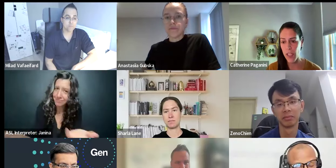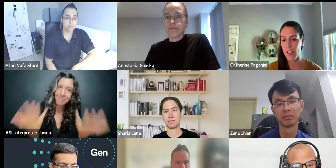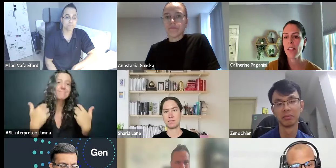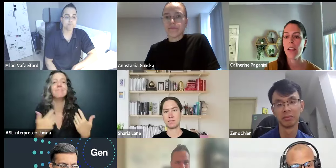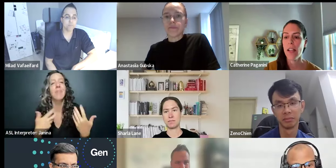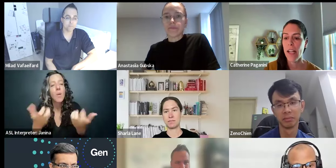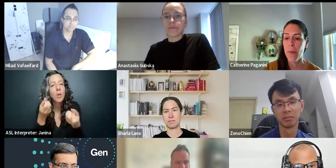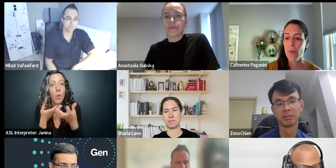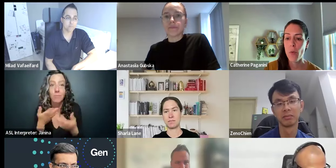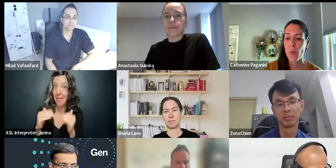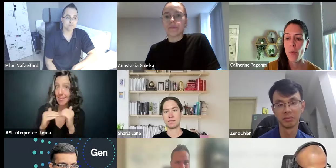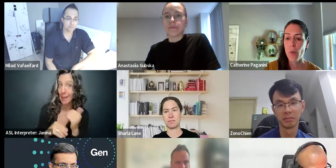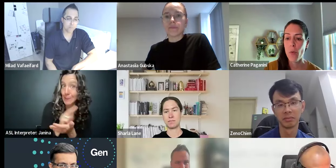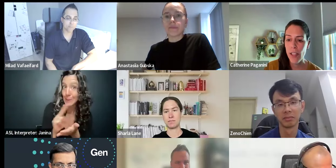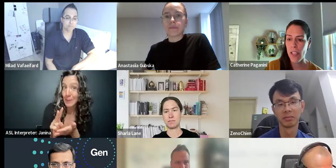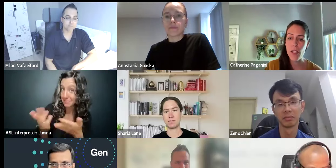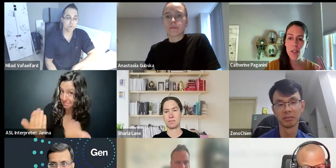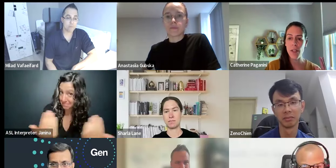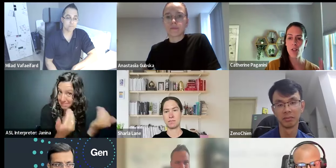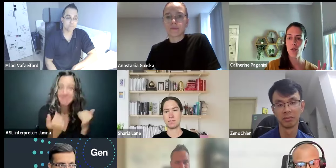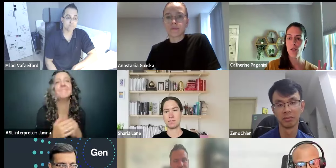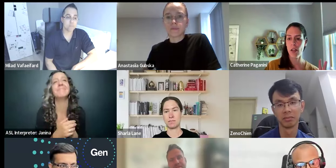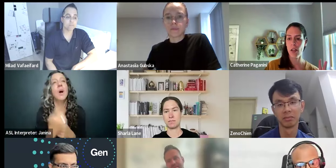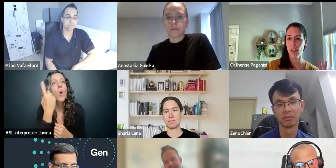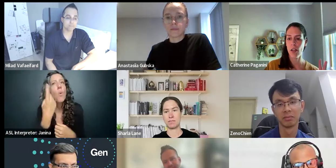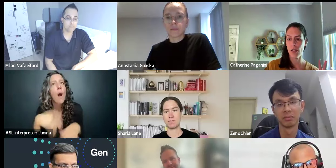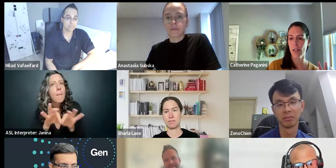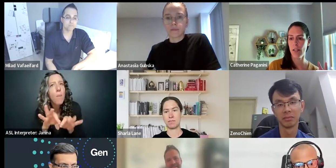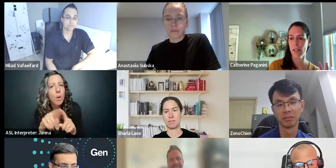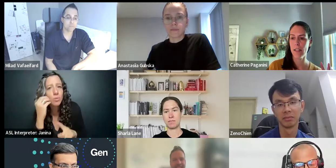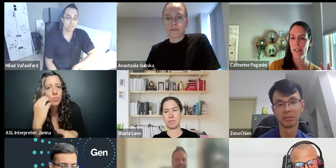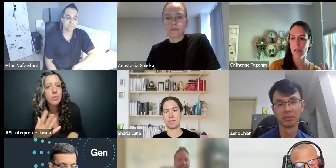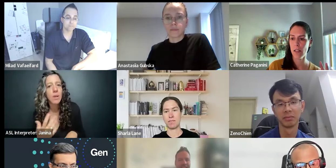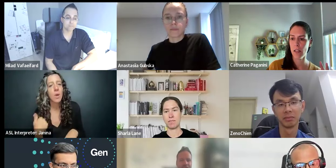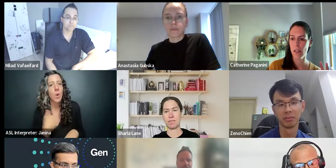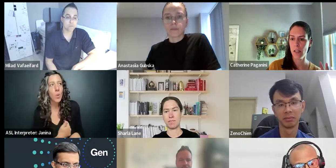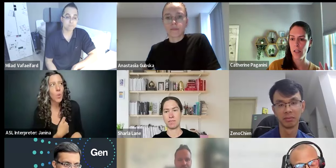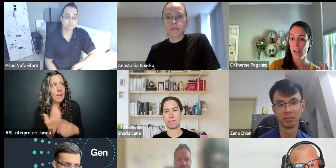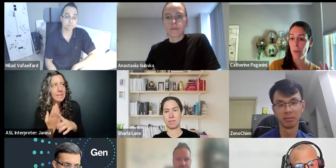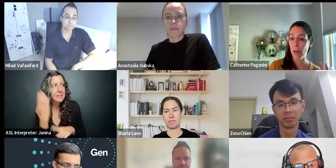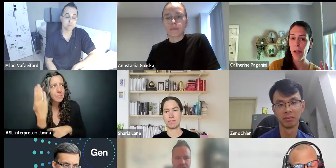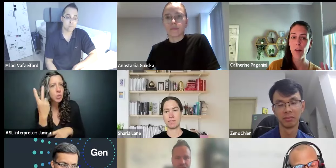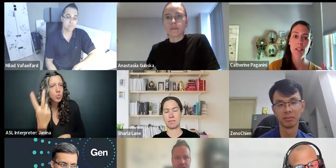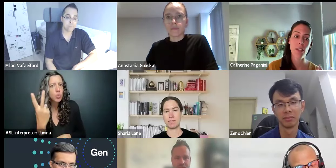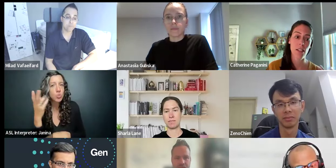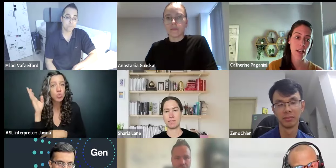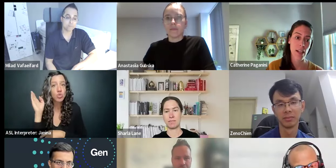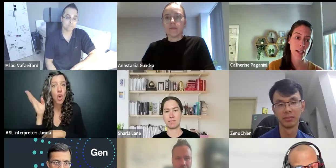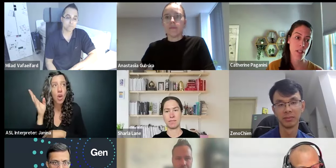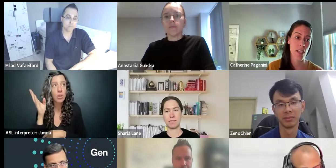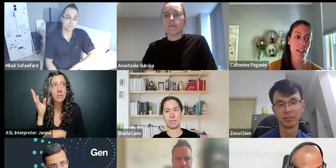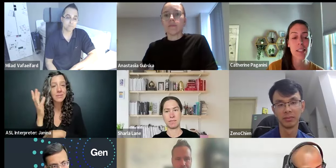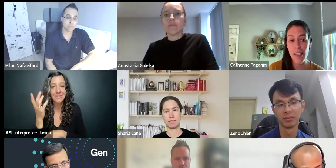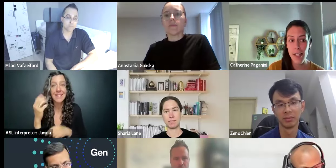know. Only 2 weeks. So one thing that I was thinking, we submitted two talks last in Paris that didn't